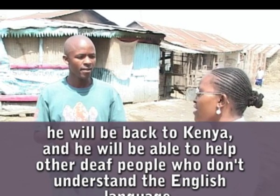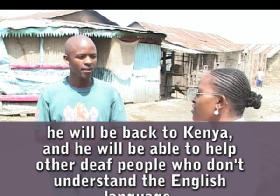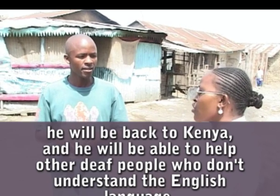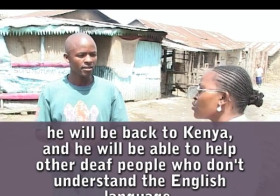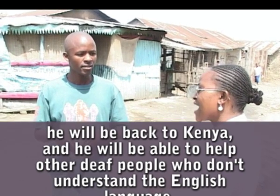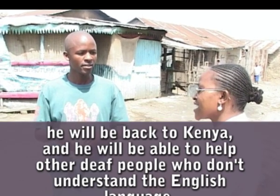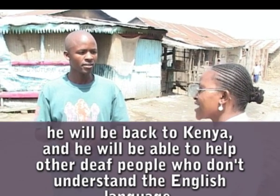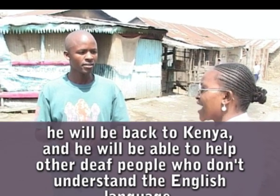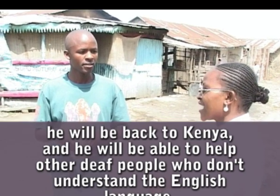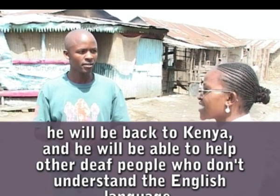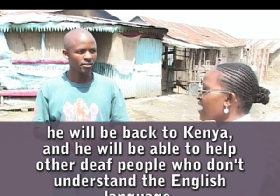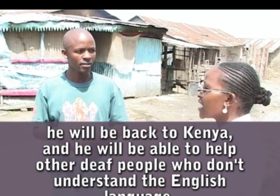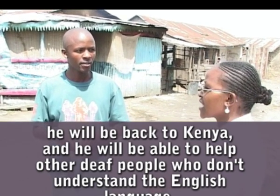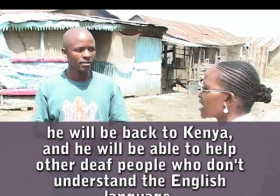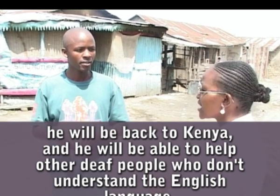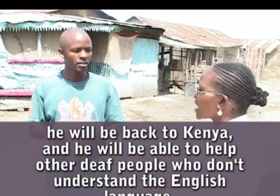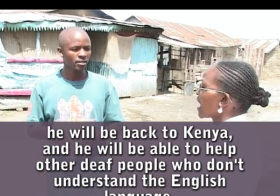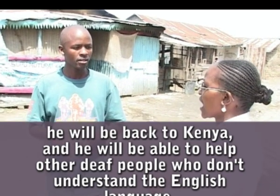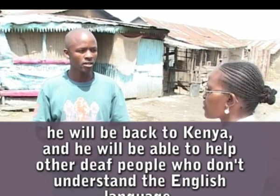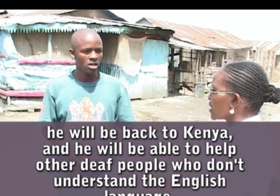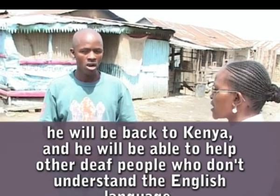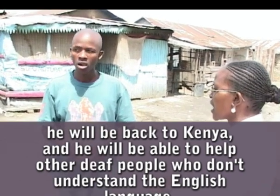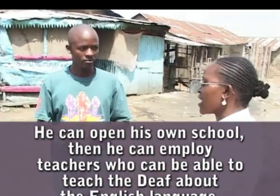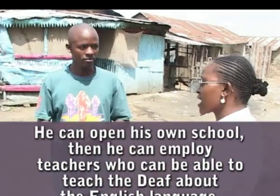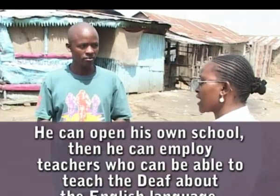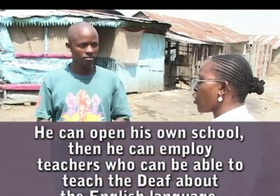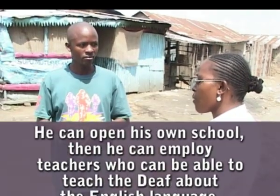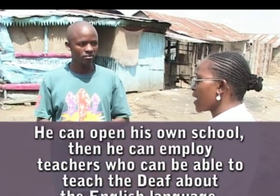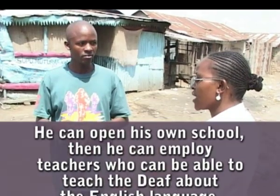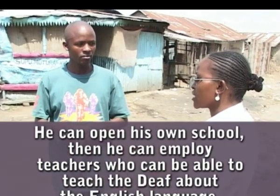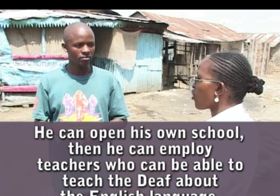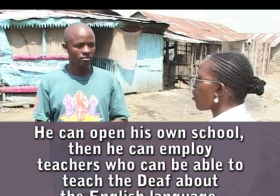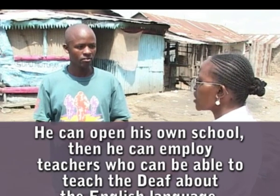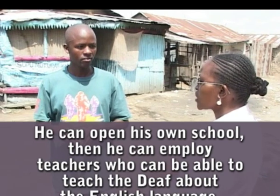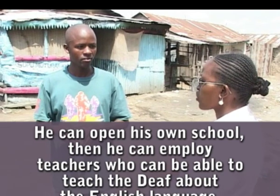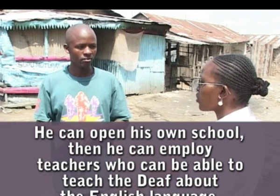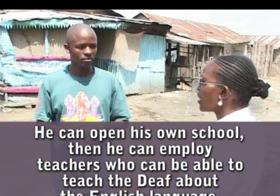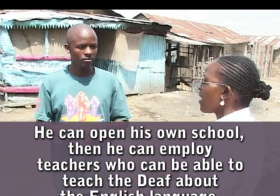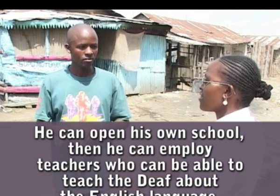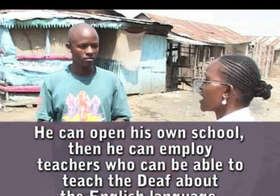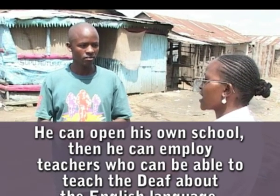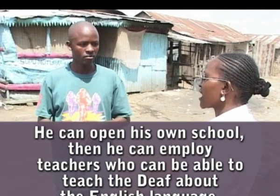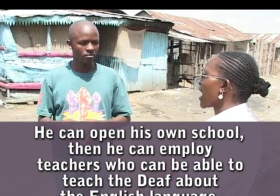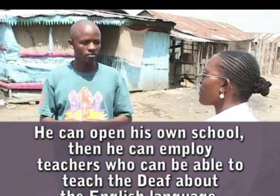devs who doesn't understand English language. He can open his own school, then he can